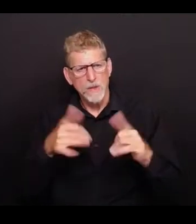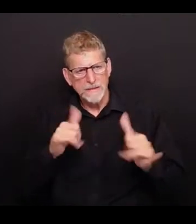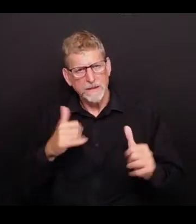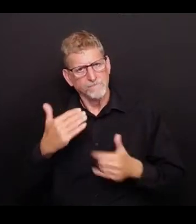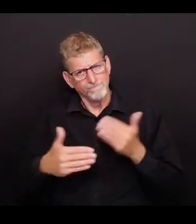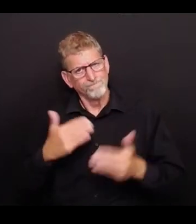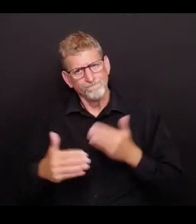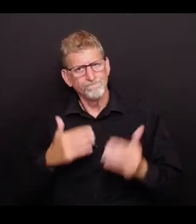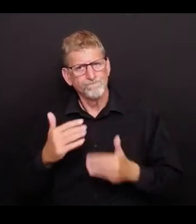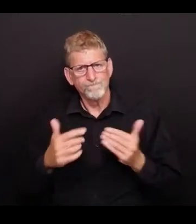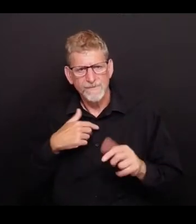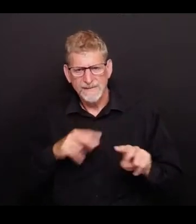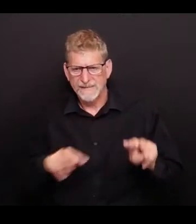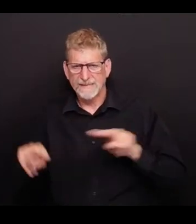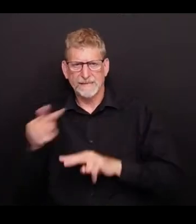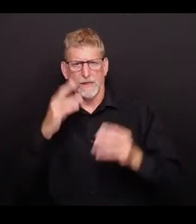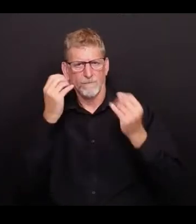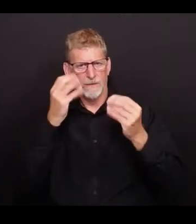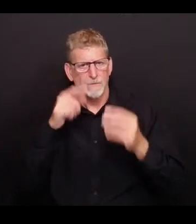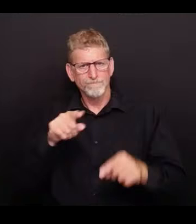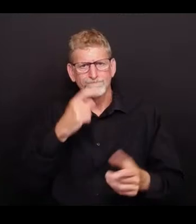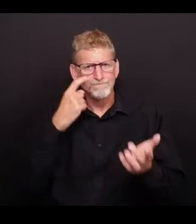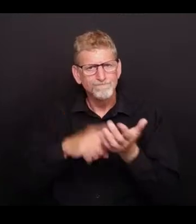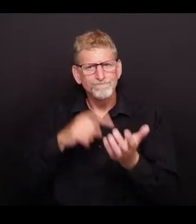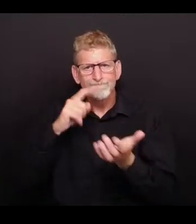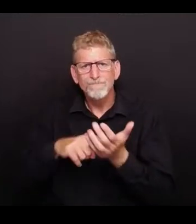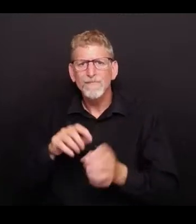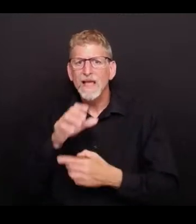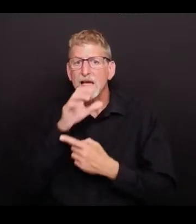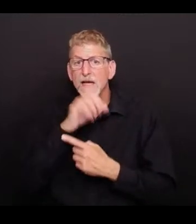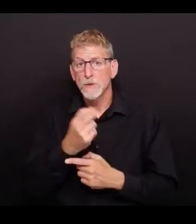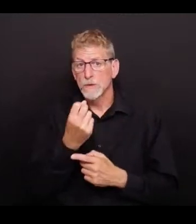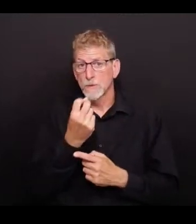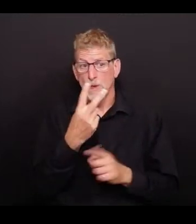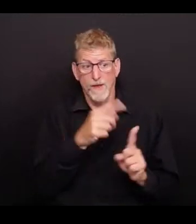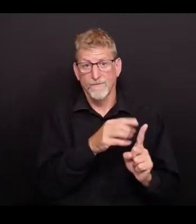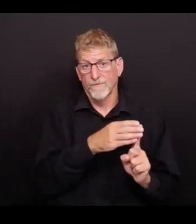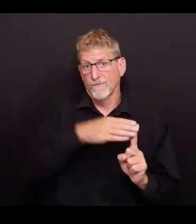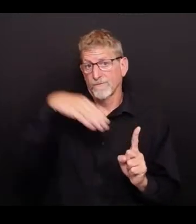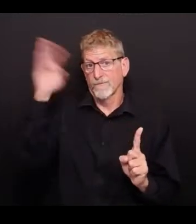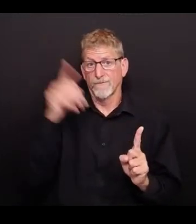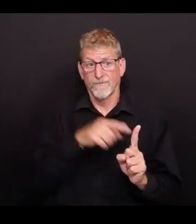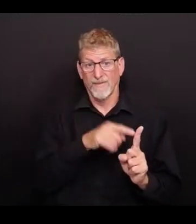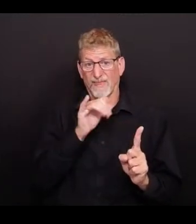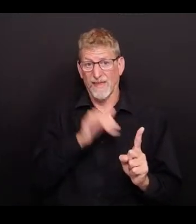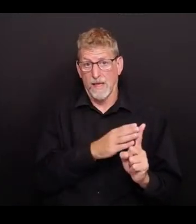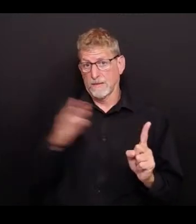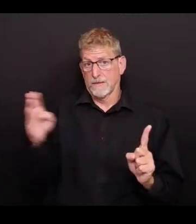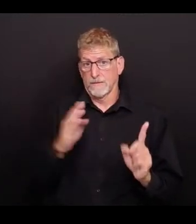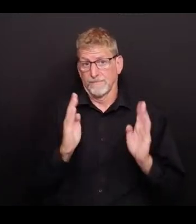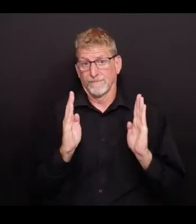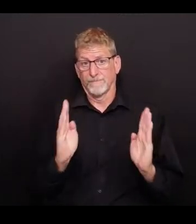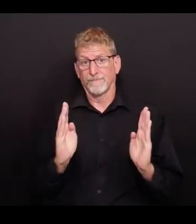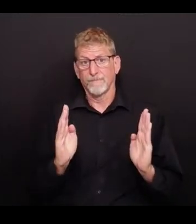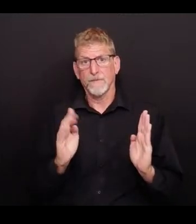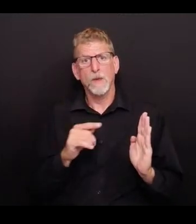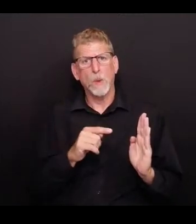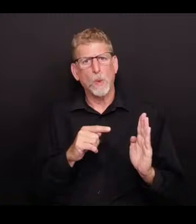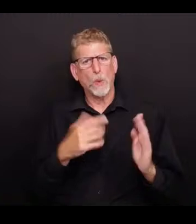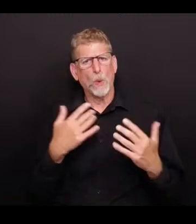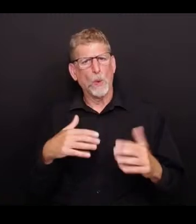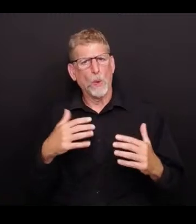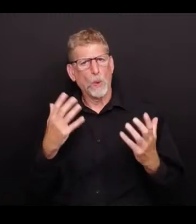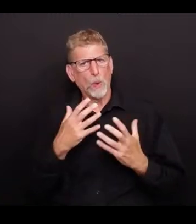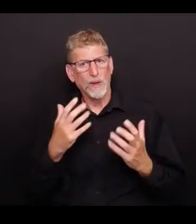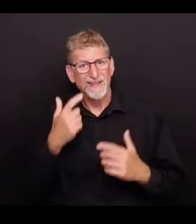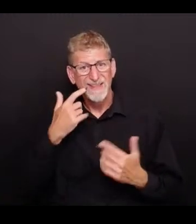that strike me are, first of all, our adolescents 12 to 15 have been amazing.